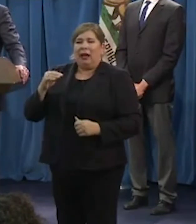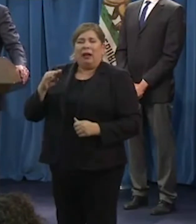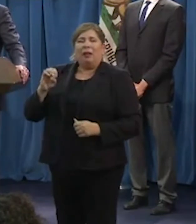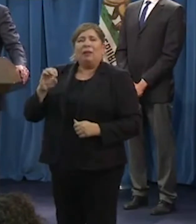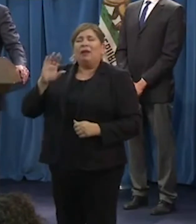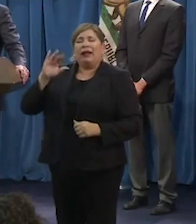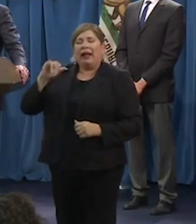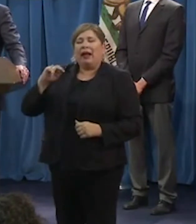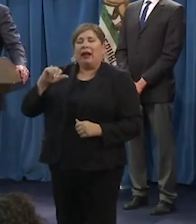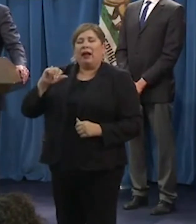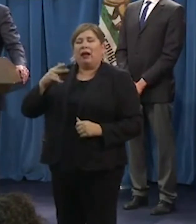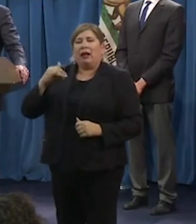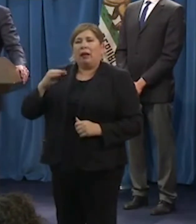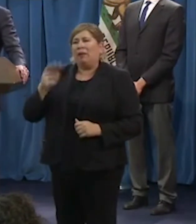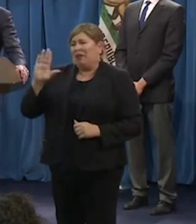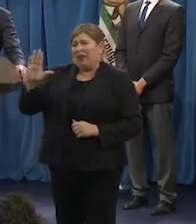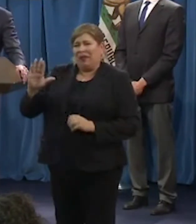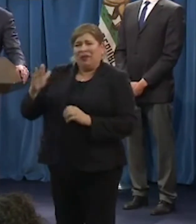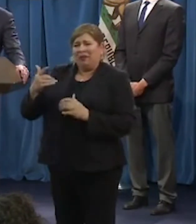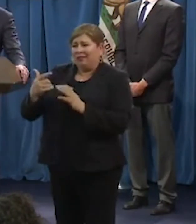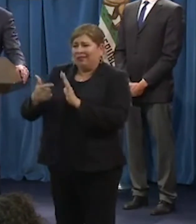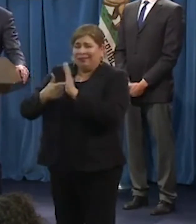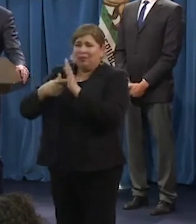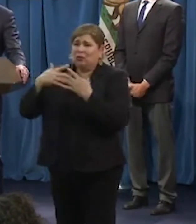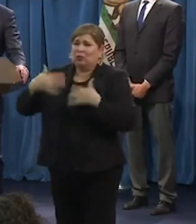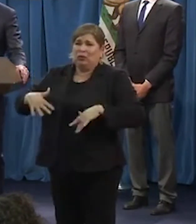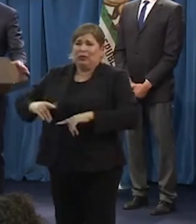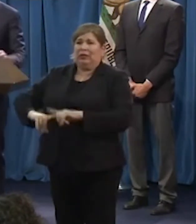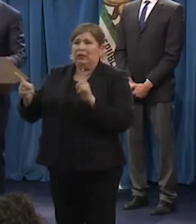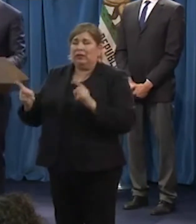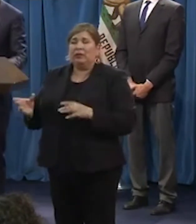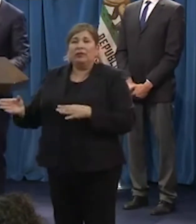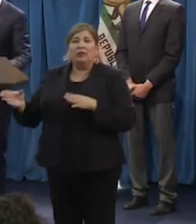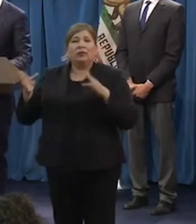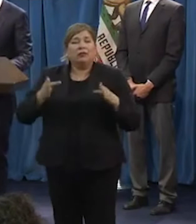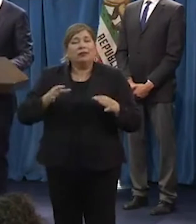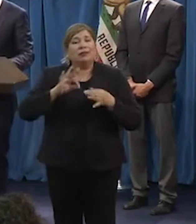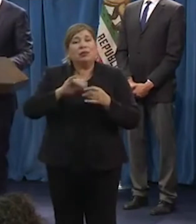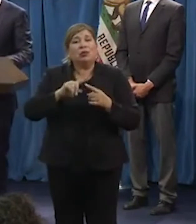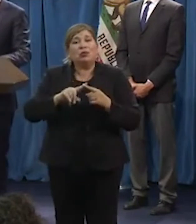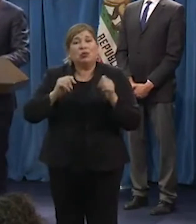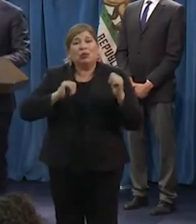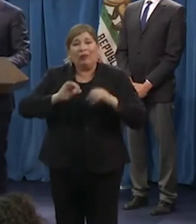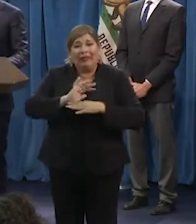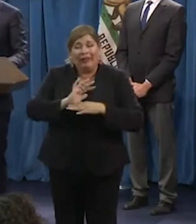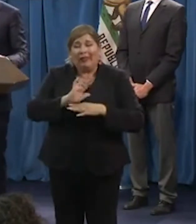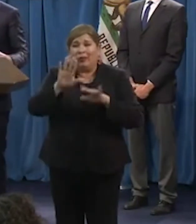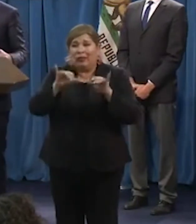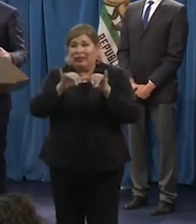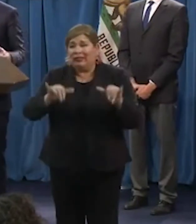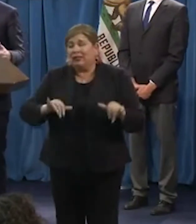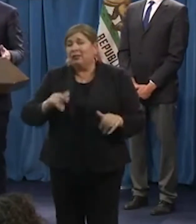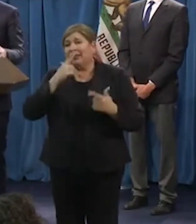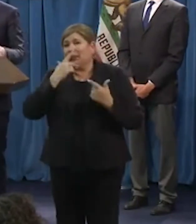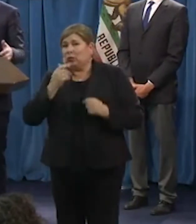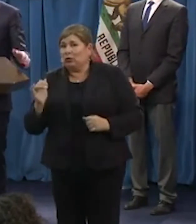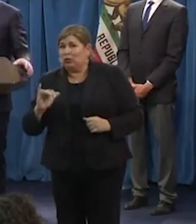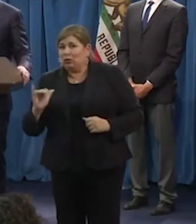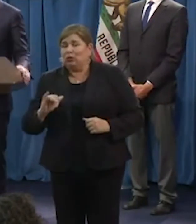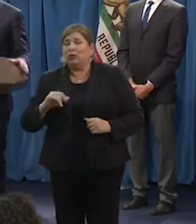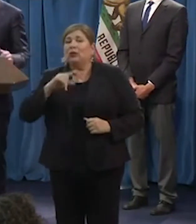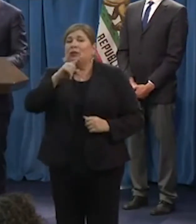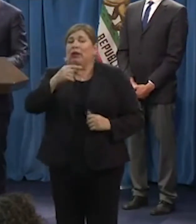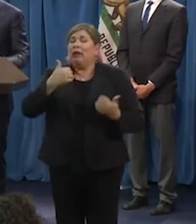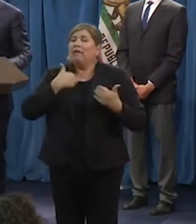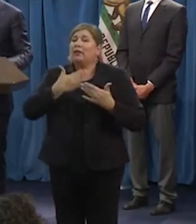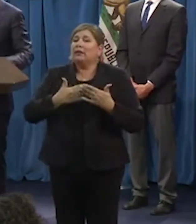The complexity within the theater system is interesting as well. They are advancing some social